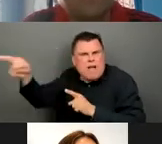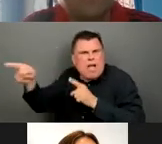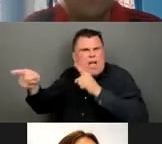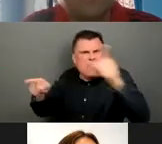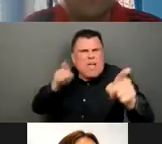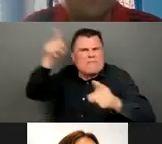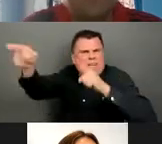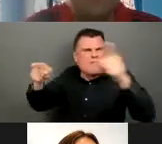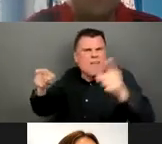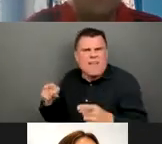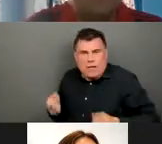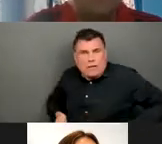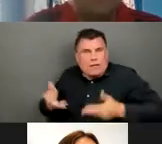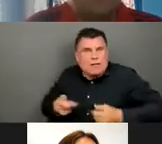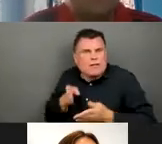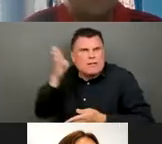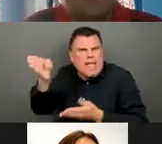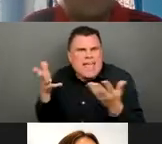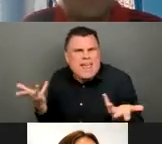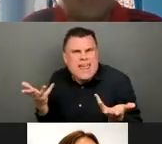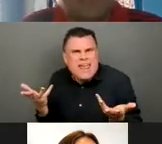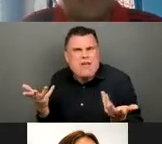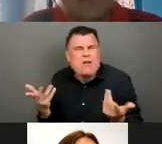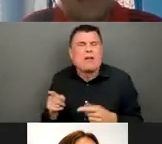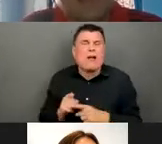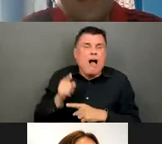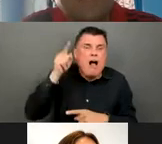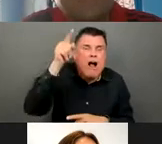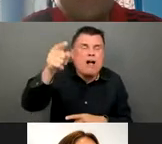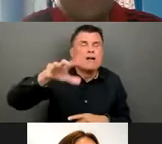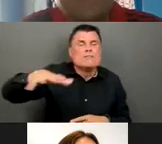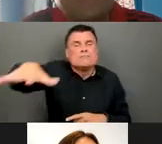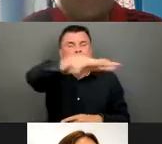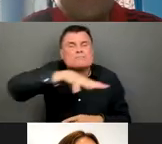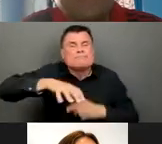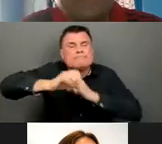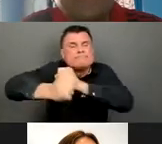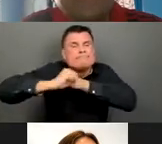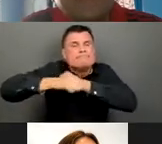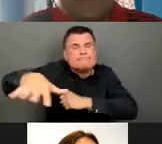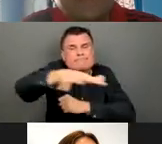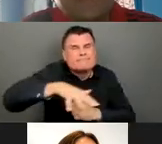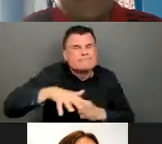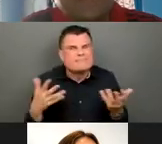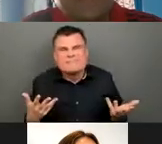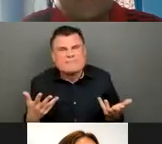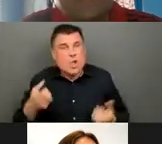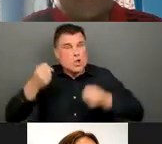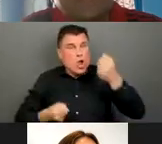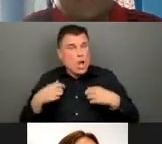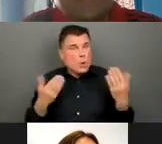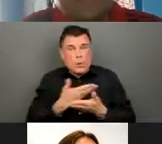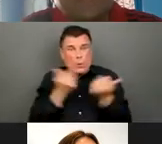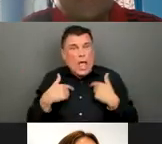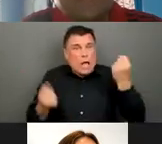of geographical remoteness and unavailability of vehicle and other options. Therefore,